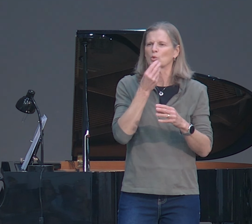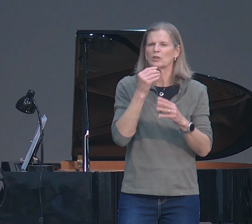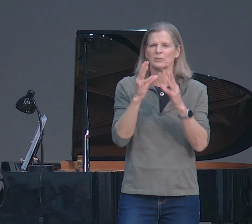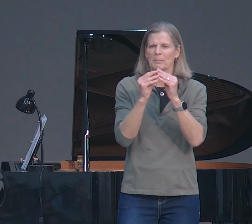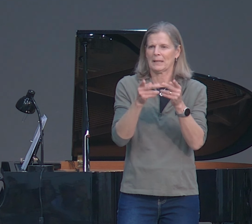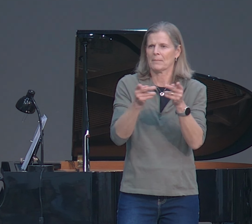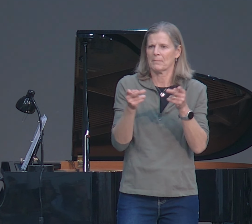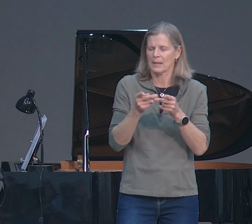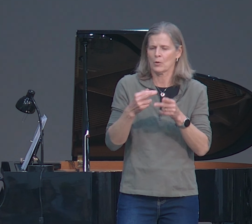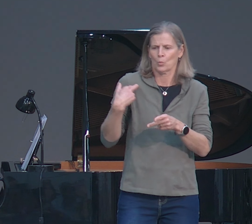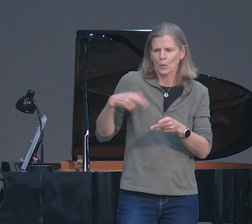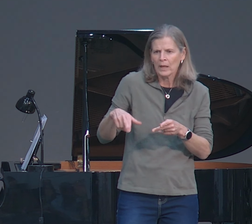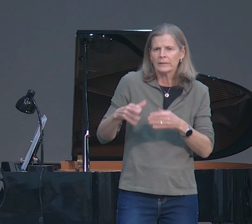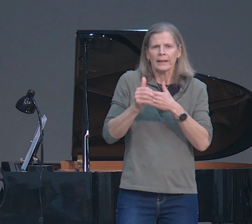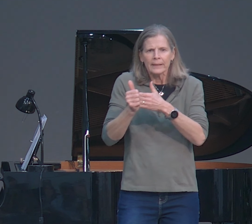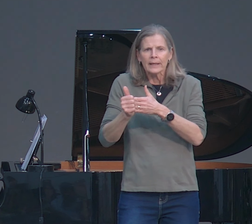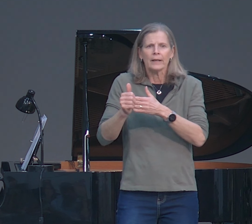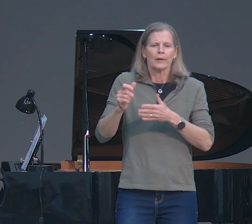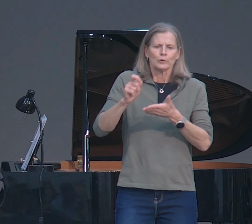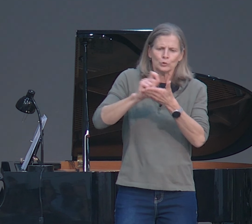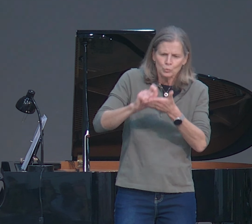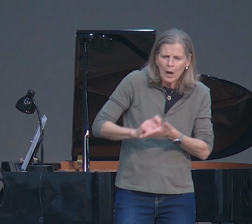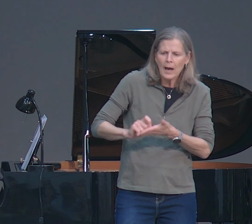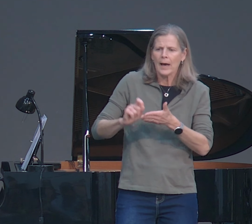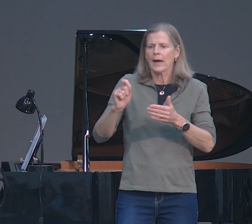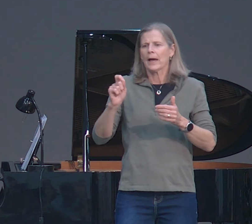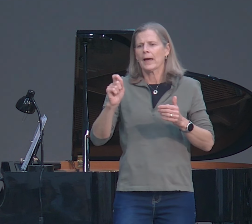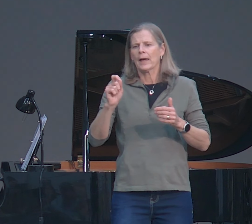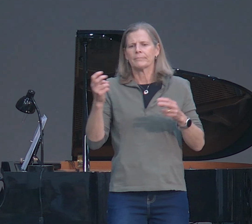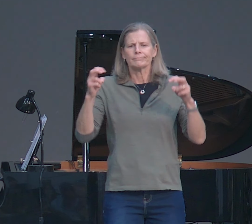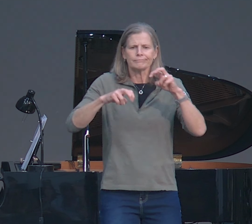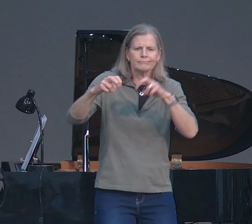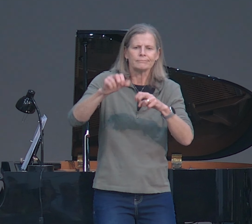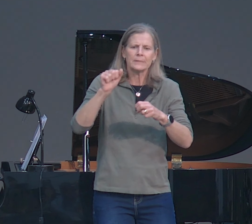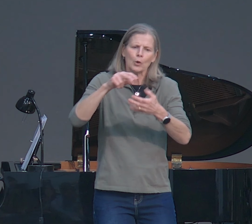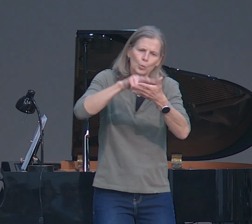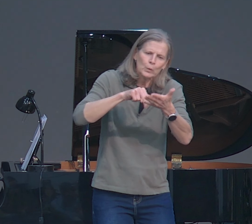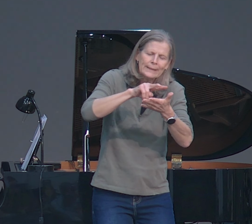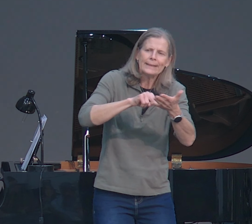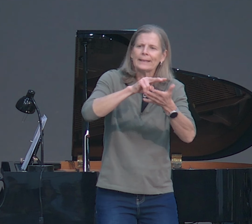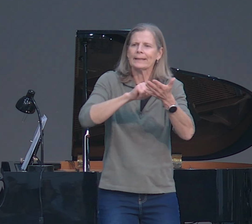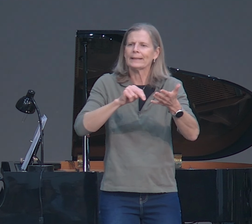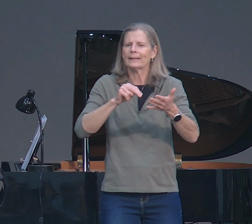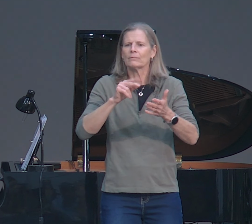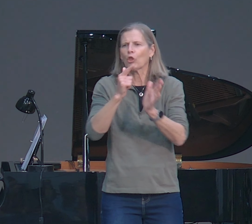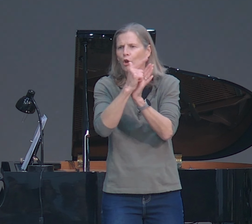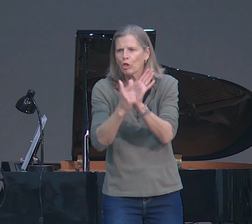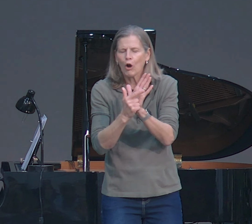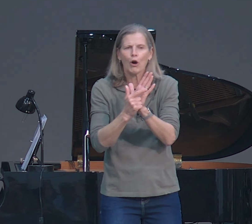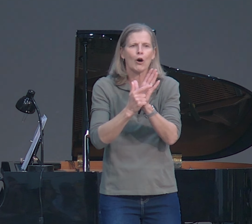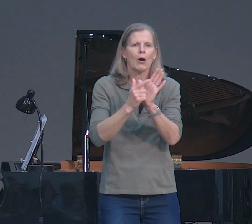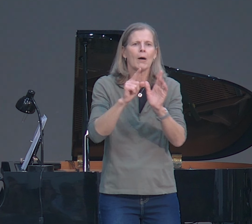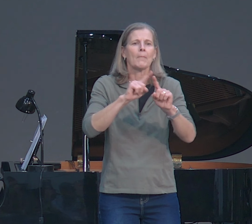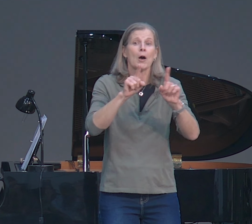leaders and scribes and rulers who could oversee the reading and exposition of the law. But they were